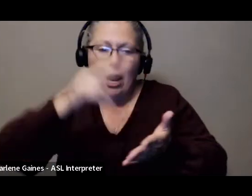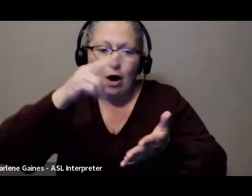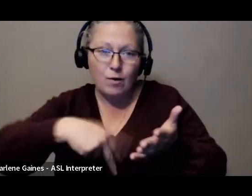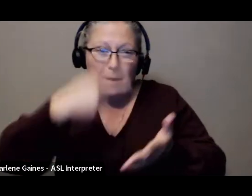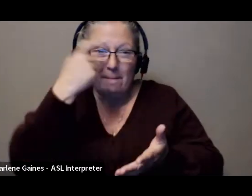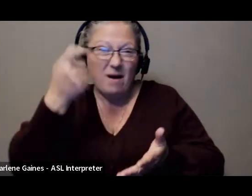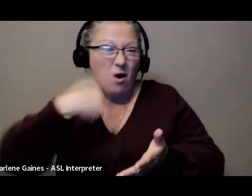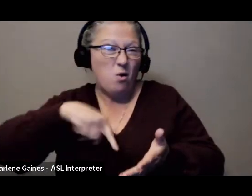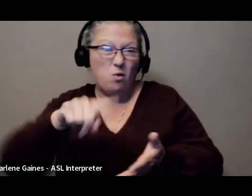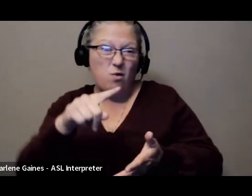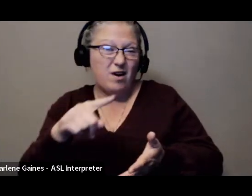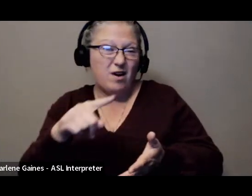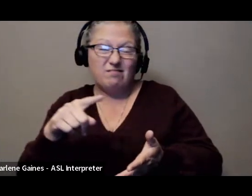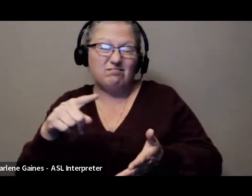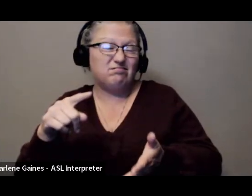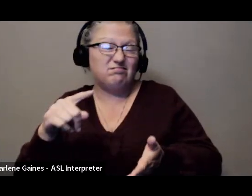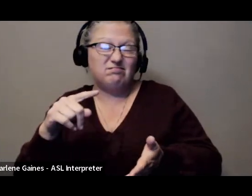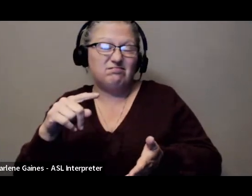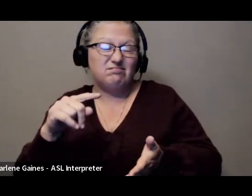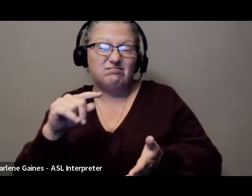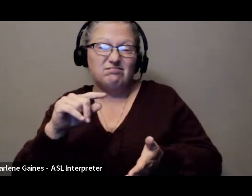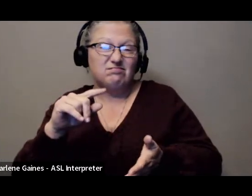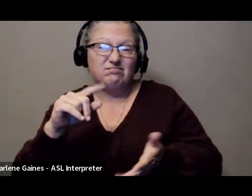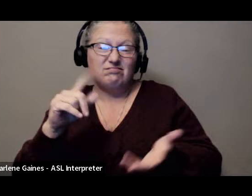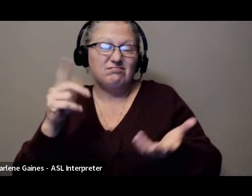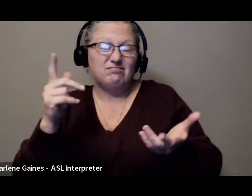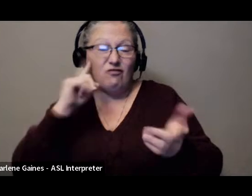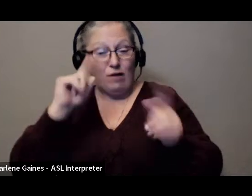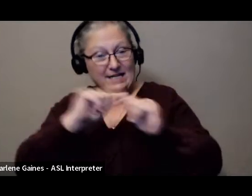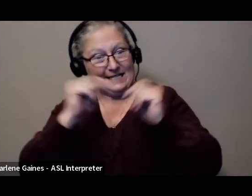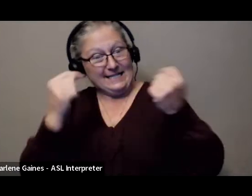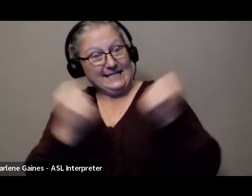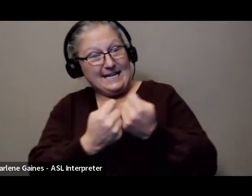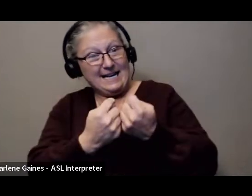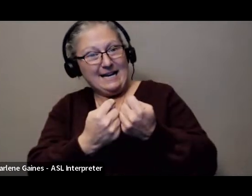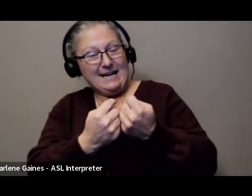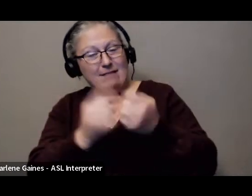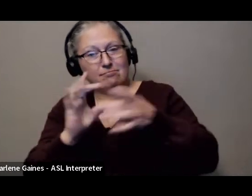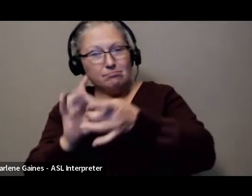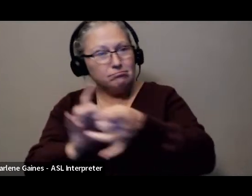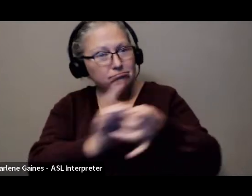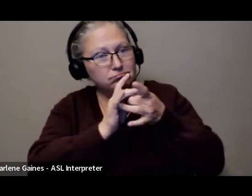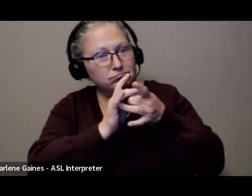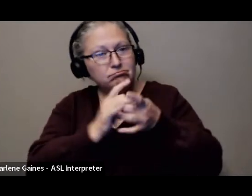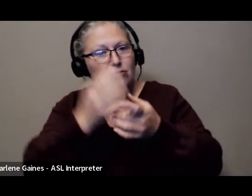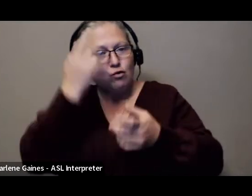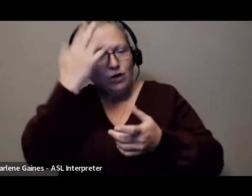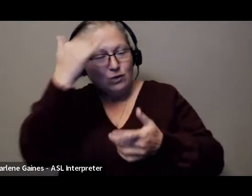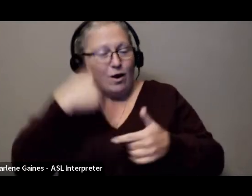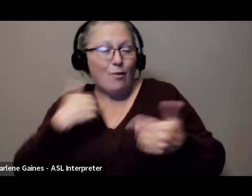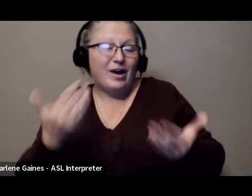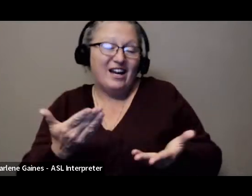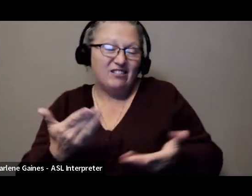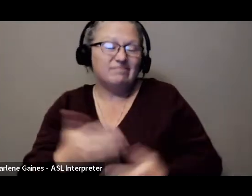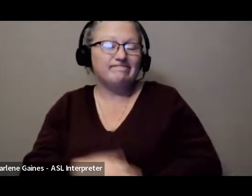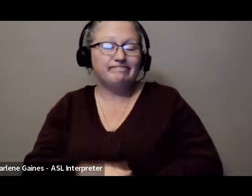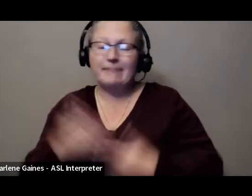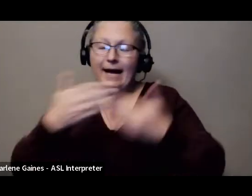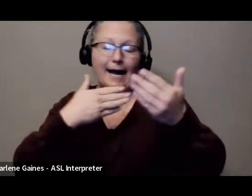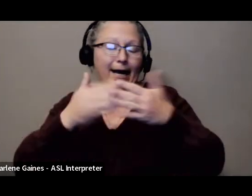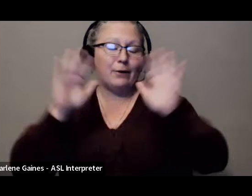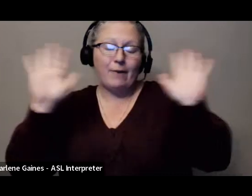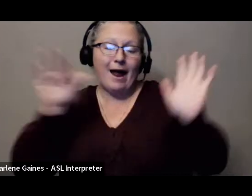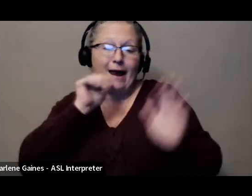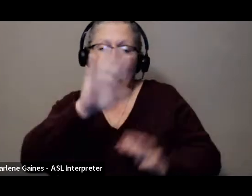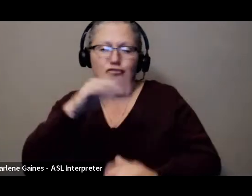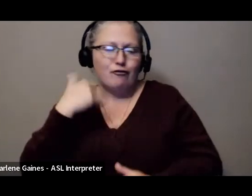we've totally missed the boat on being a team and unity and the purpose we're here for. But anyway, it's not